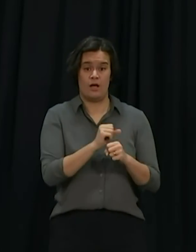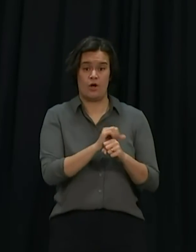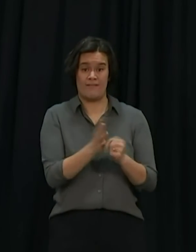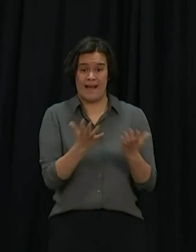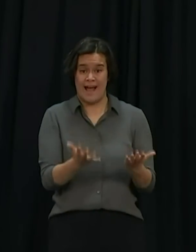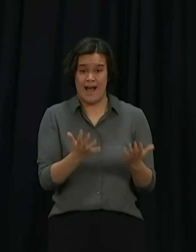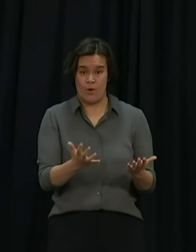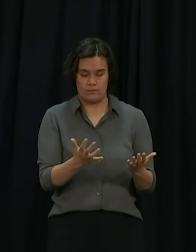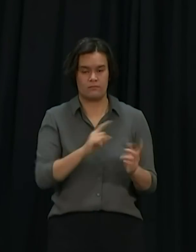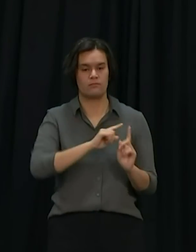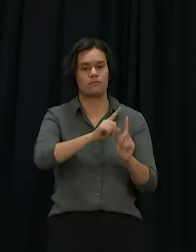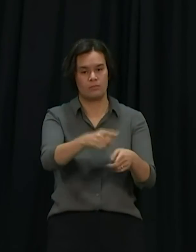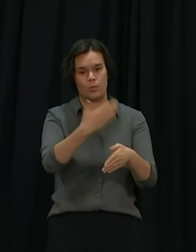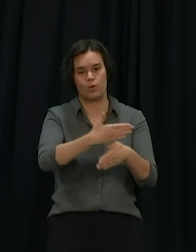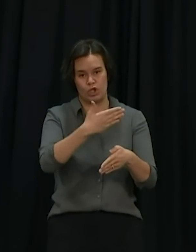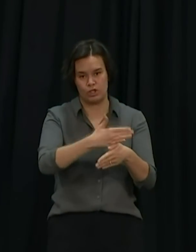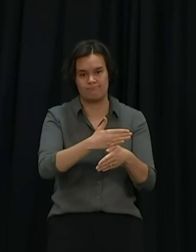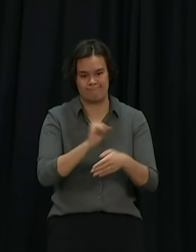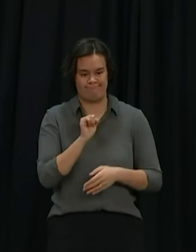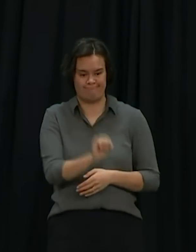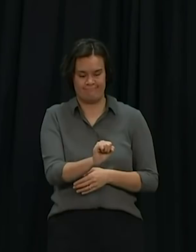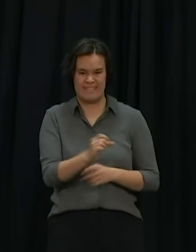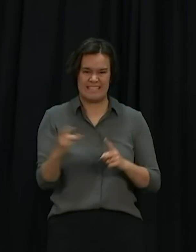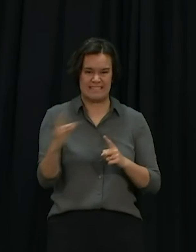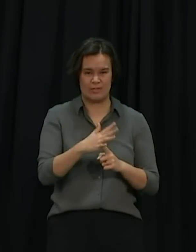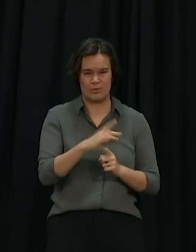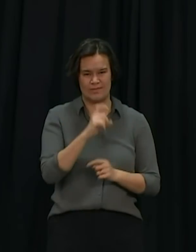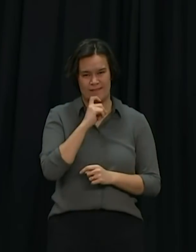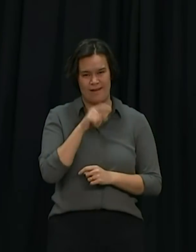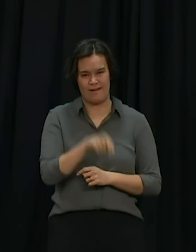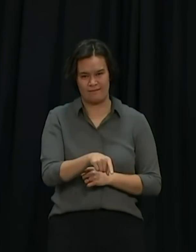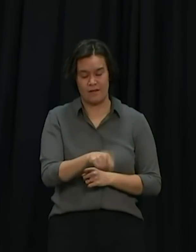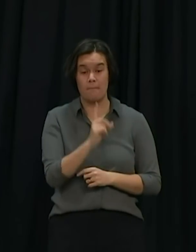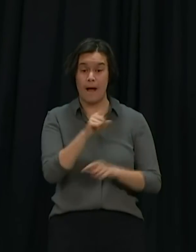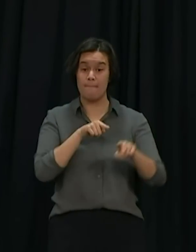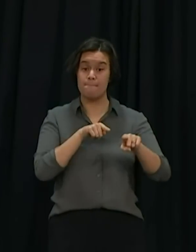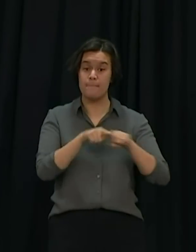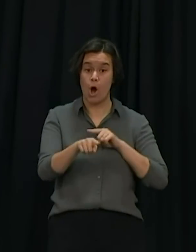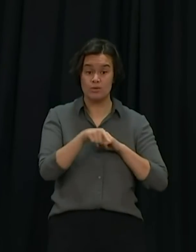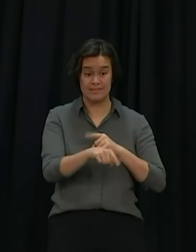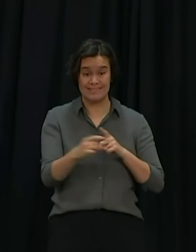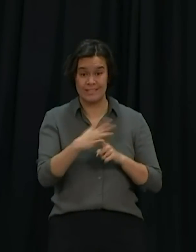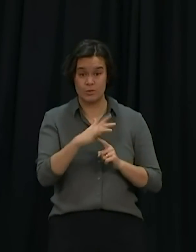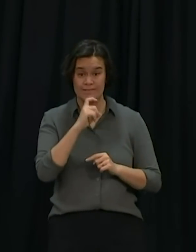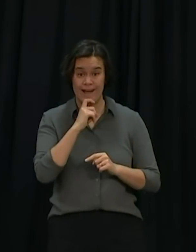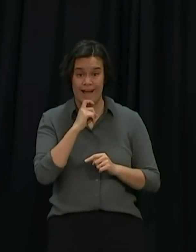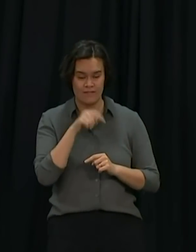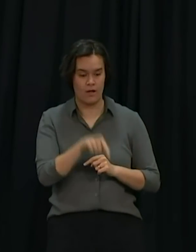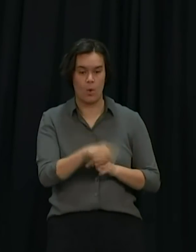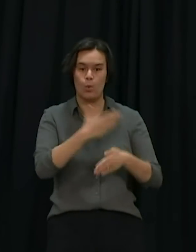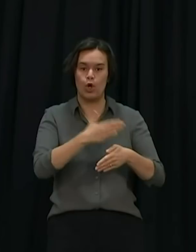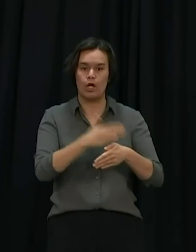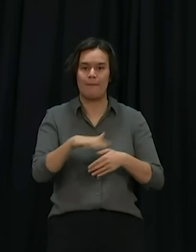sites. We've asked for further analysis as to the nature of these workplaces so we can assess whether our level 4 rules on who is